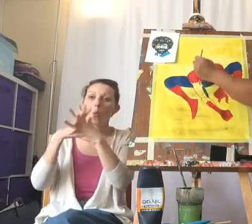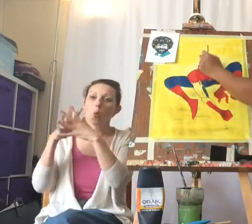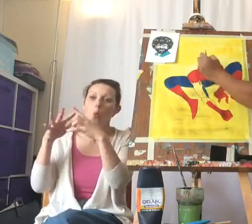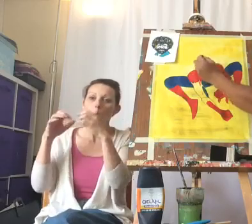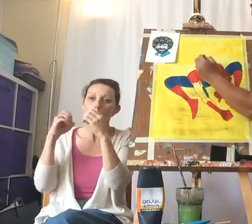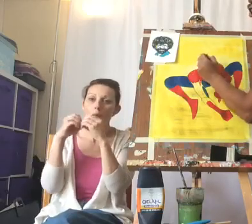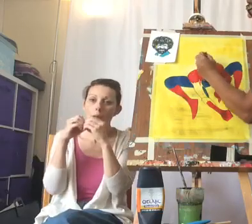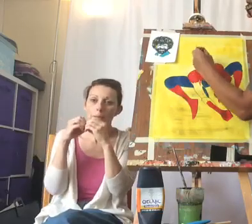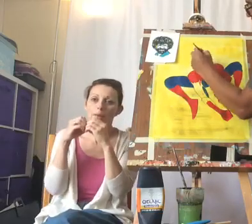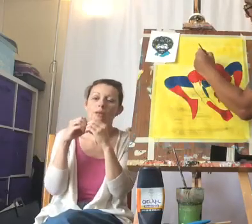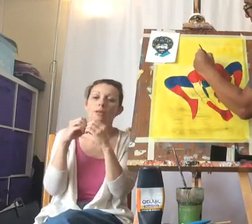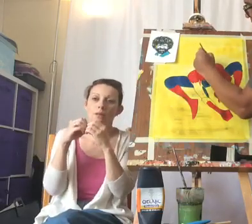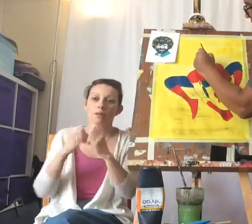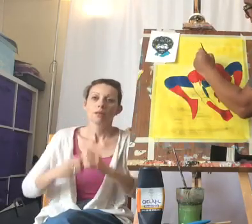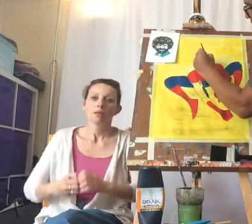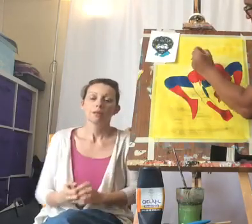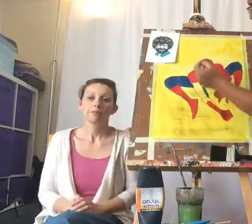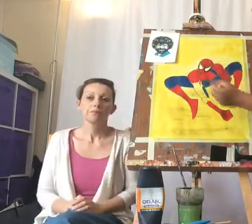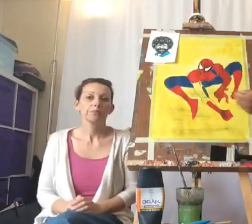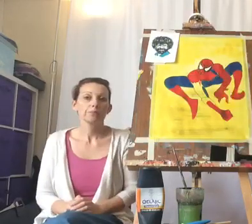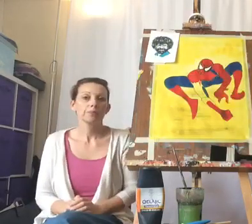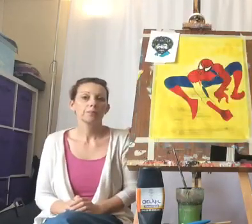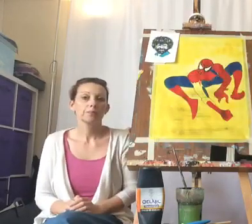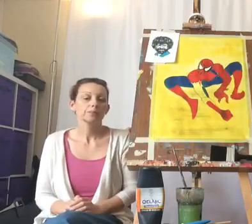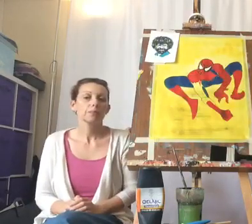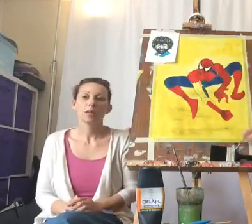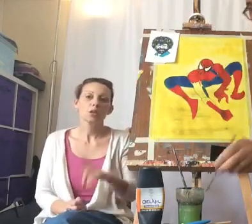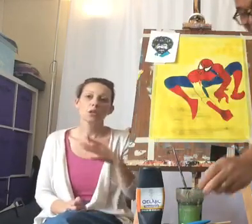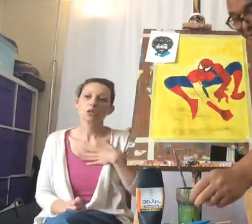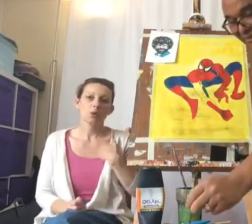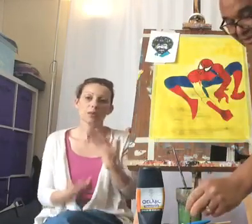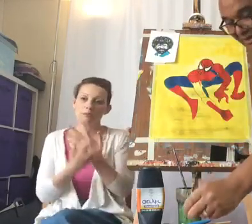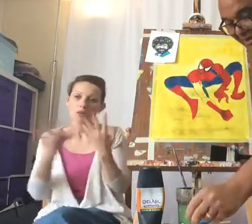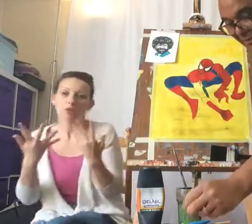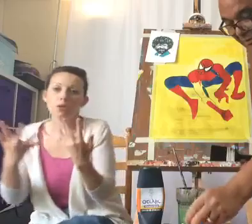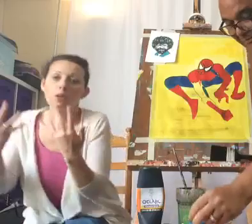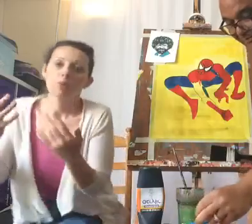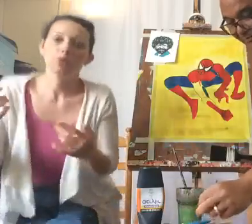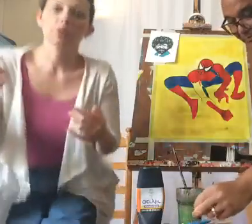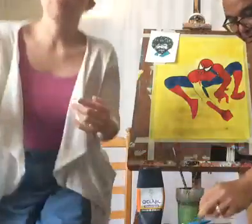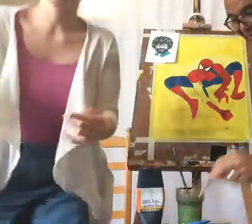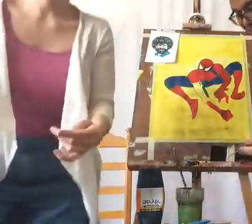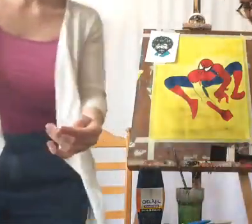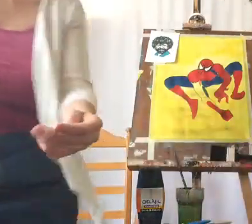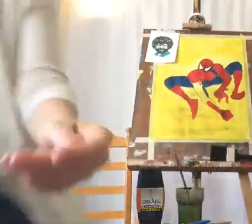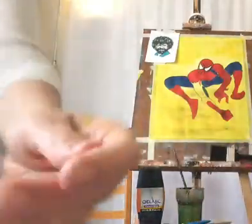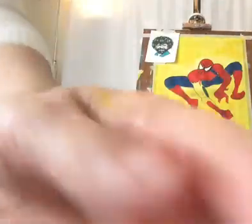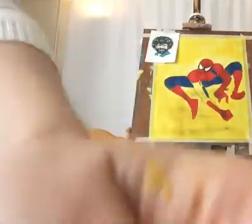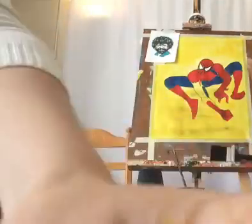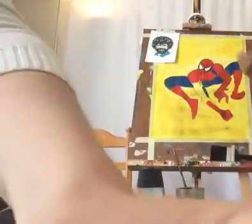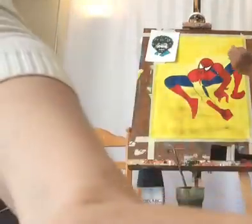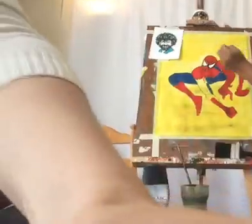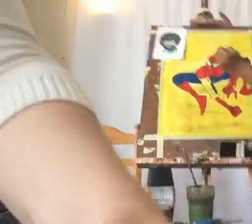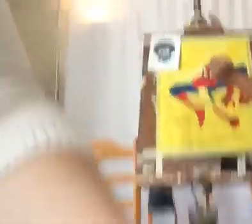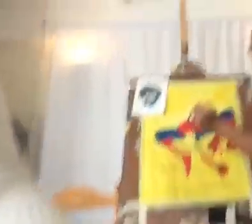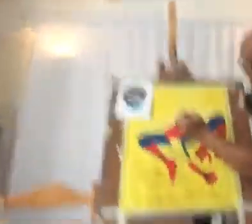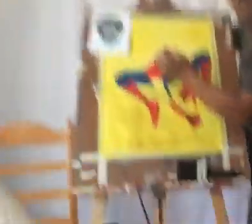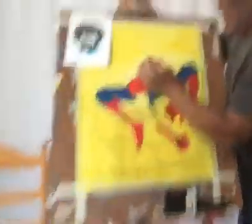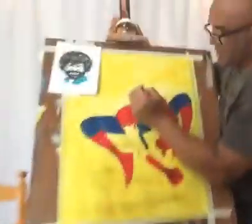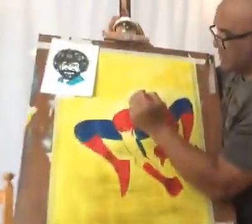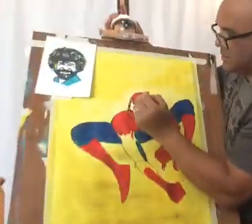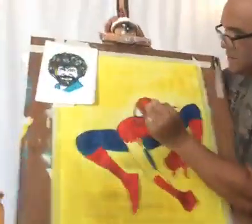circle going round, and you do the same there. You don't have to do loads and loads, just a couple. Just going to bring that over to show what we're talking